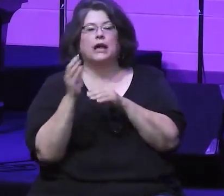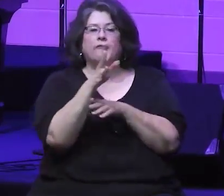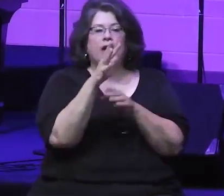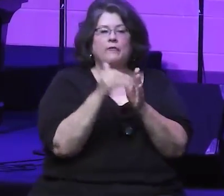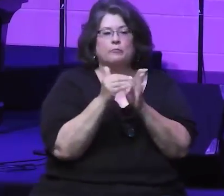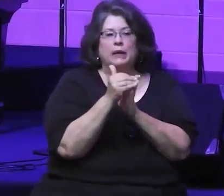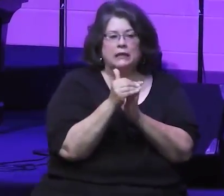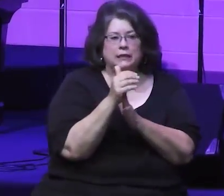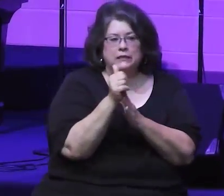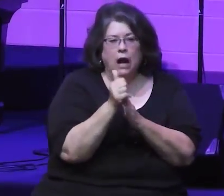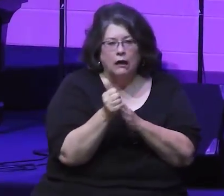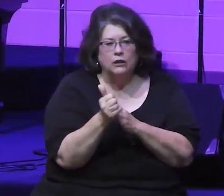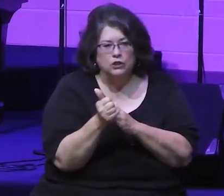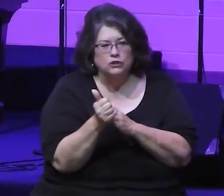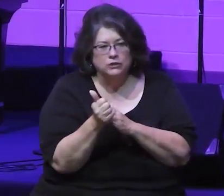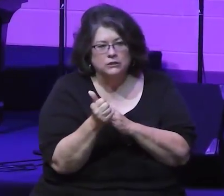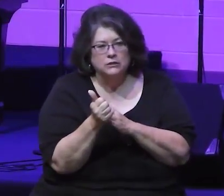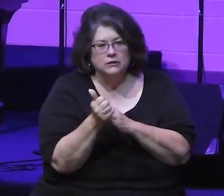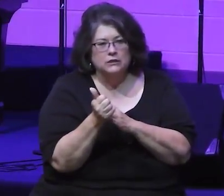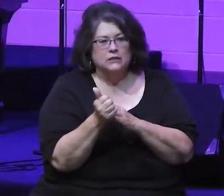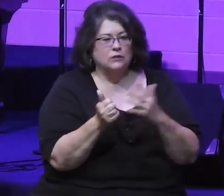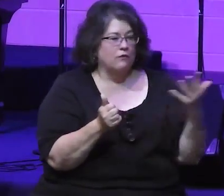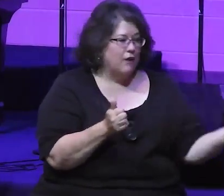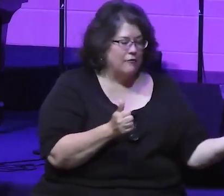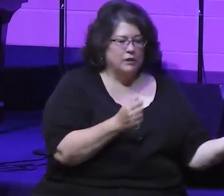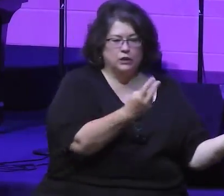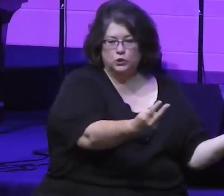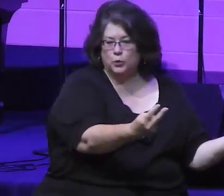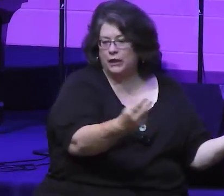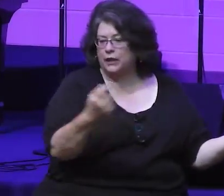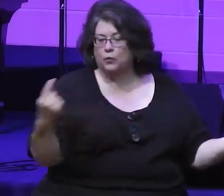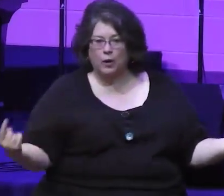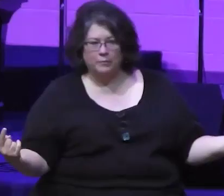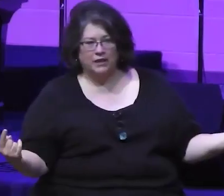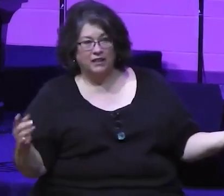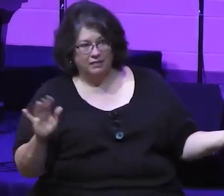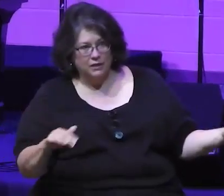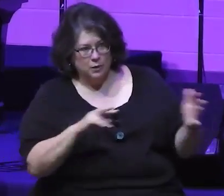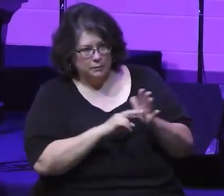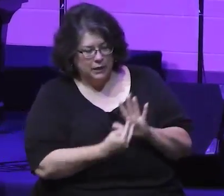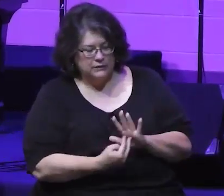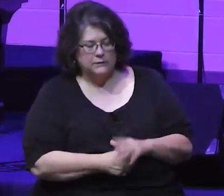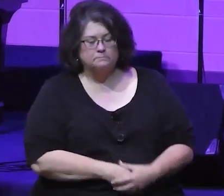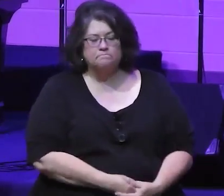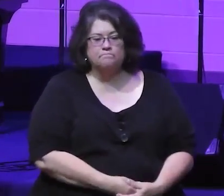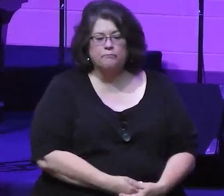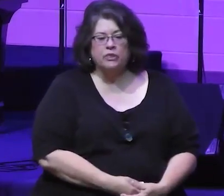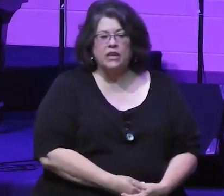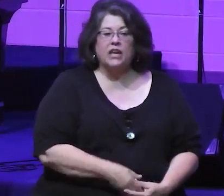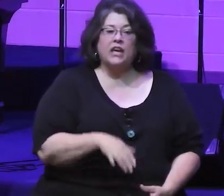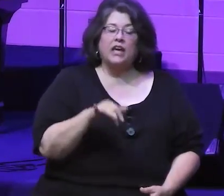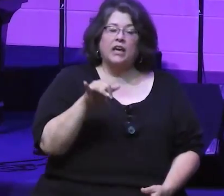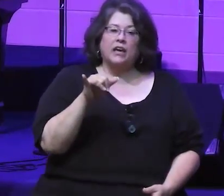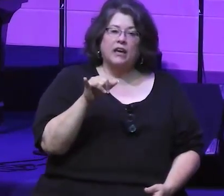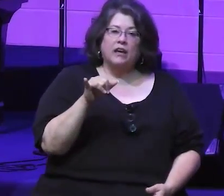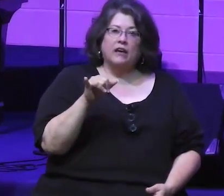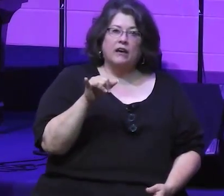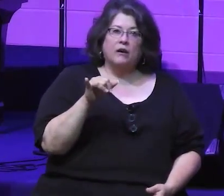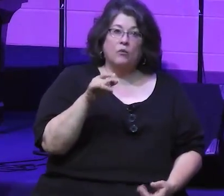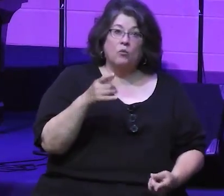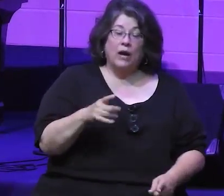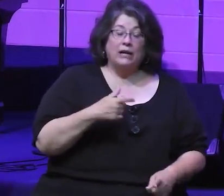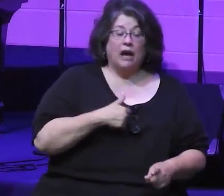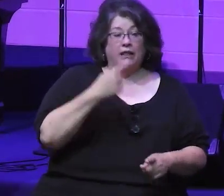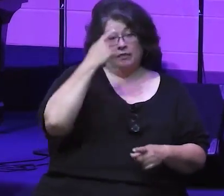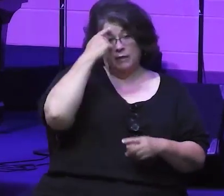to another, and a rough, cool $1 million to another. So when I think about the idea of, interesting, God's expectations